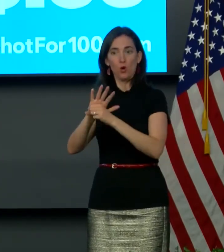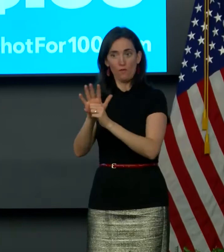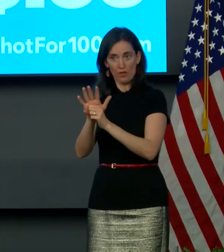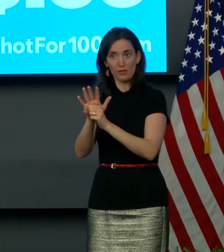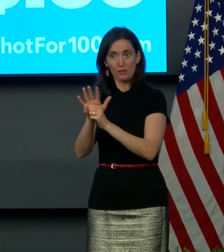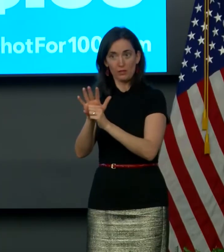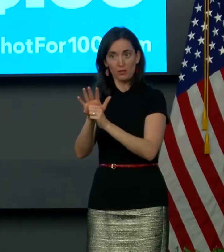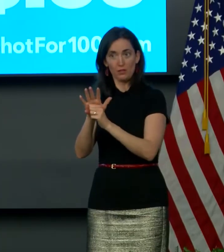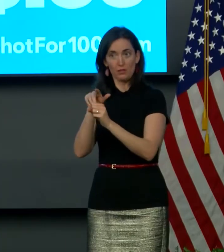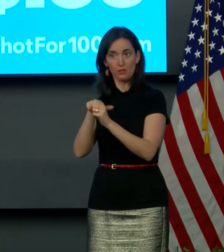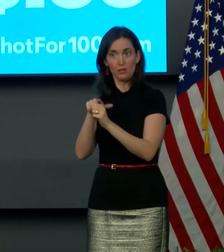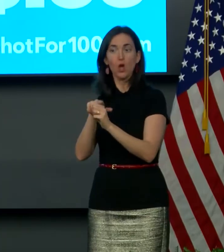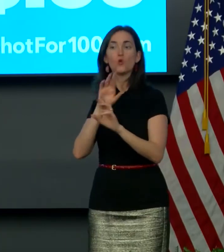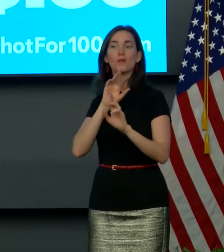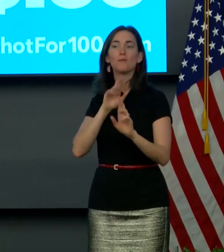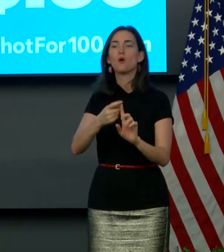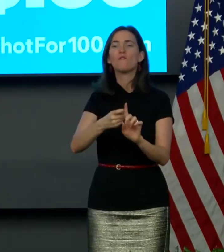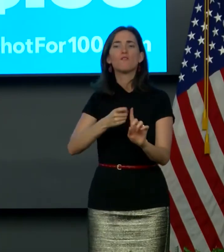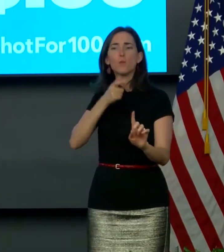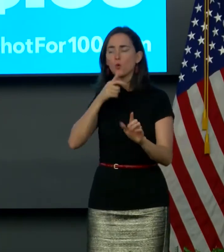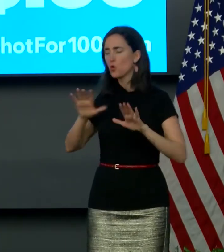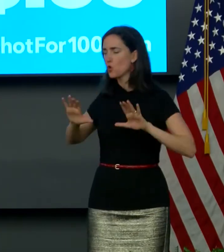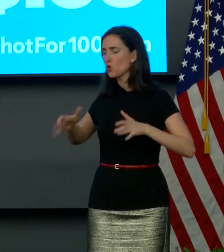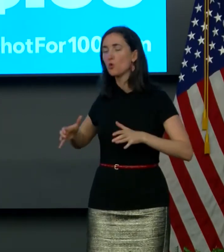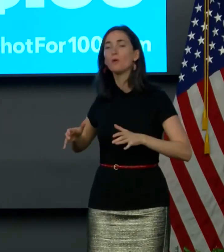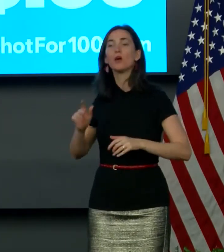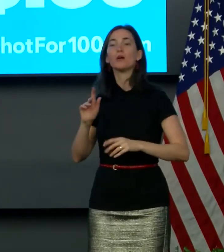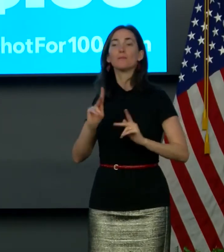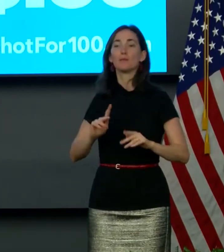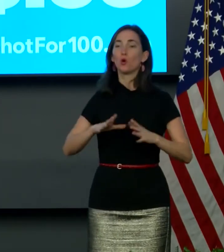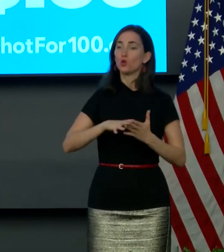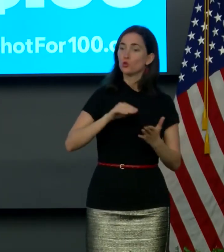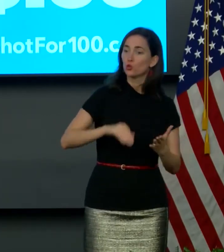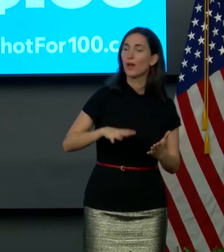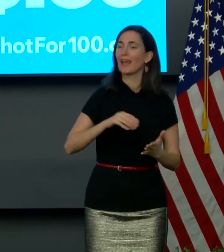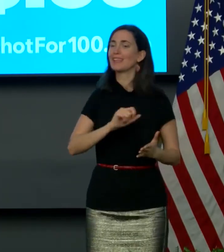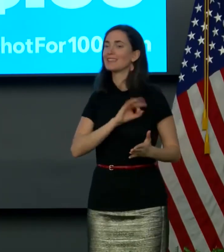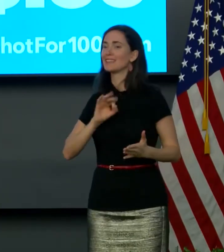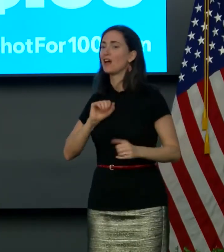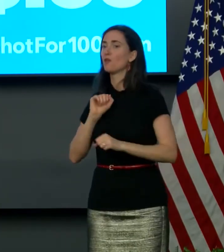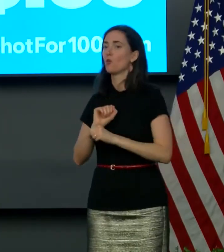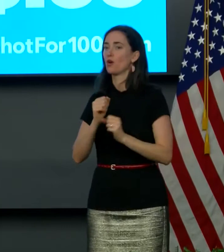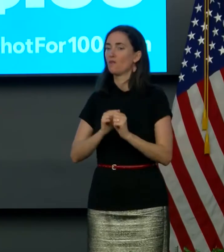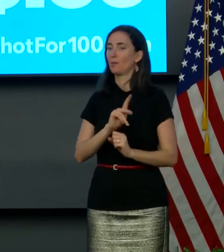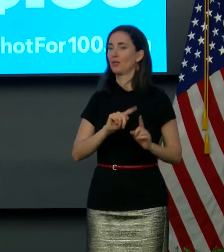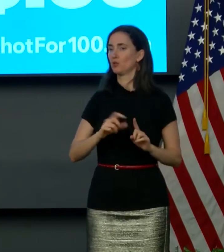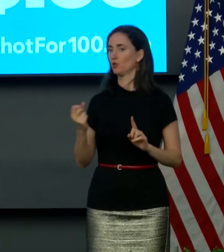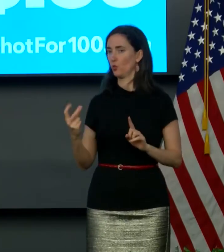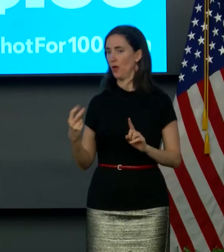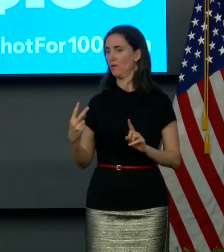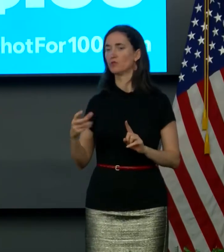K through 12 students and staff. Now, this is reporting that's coming from schools.